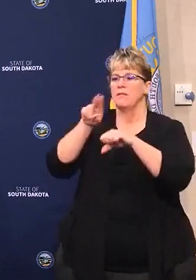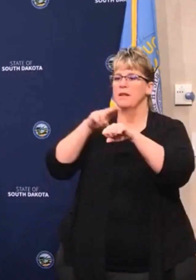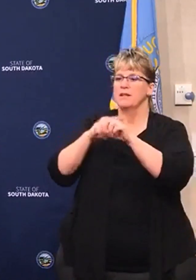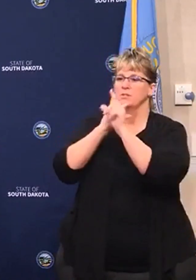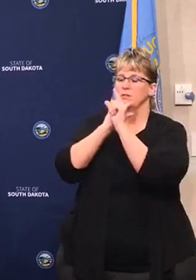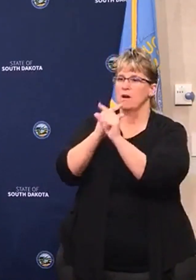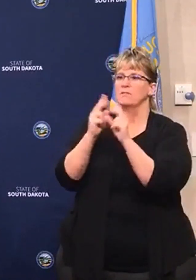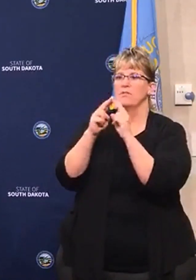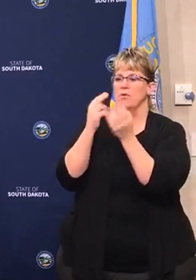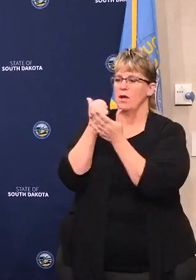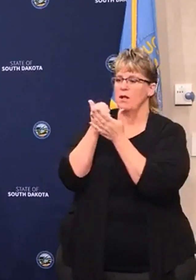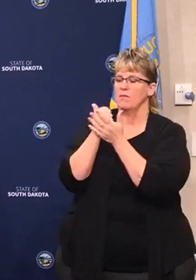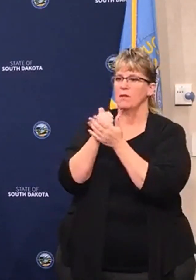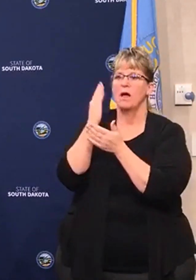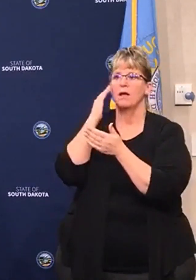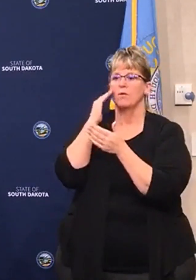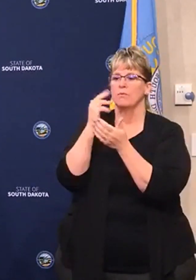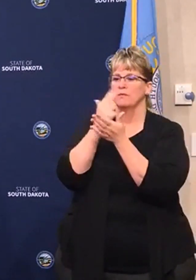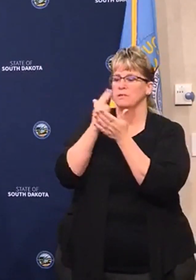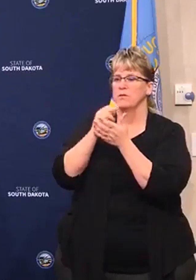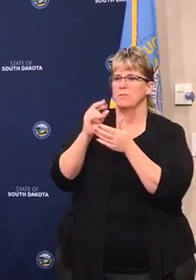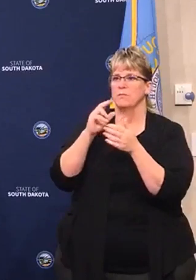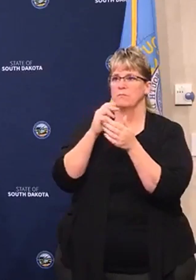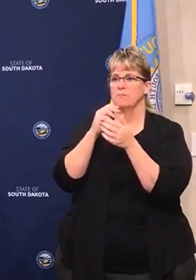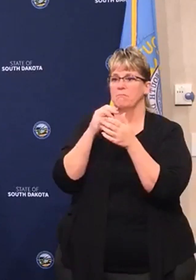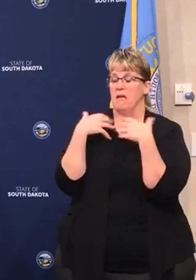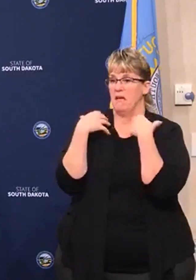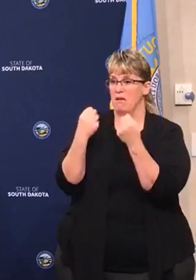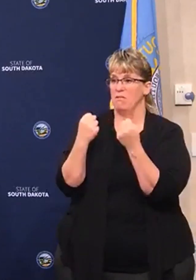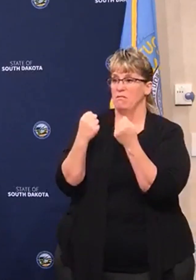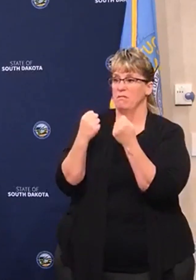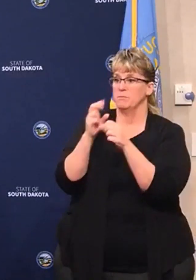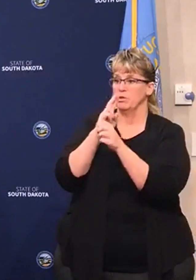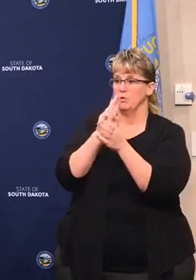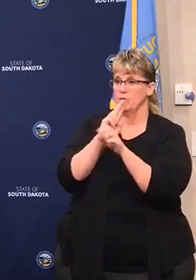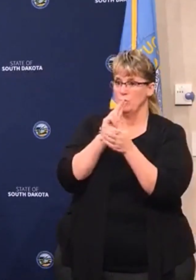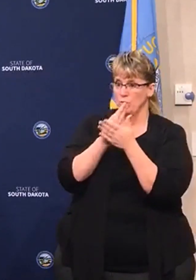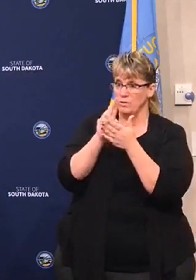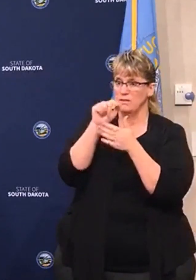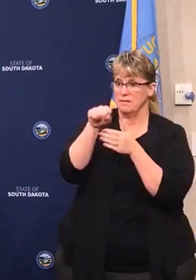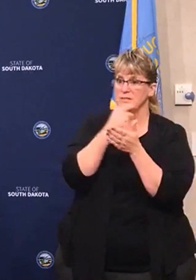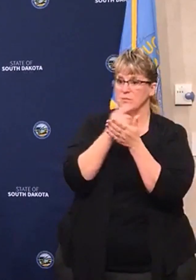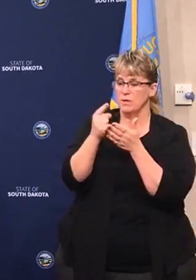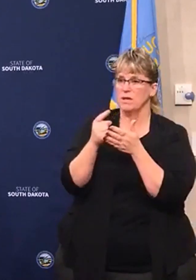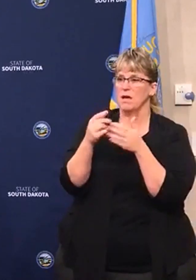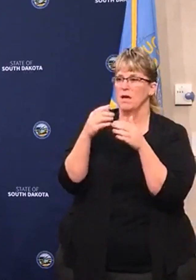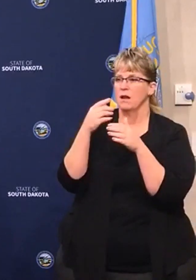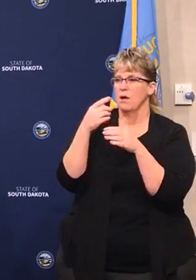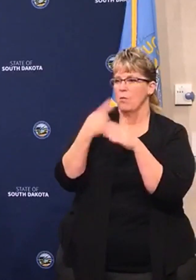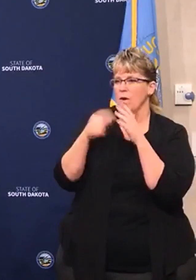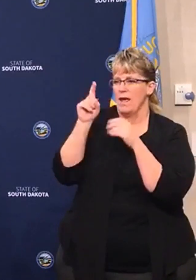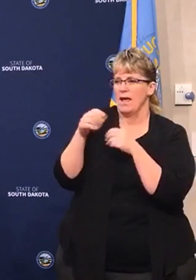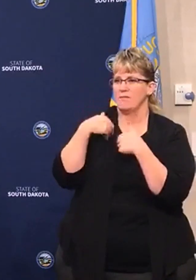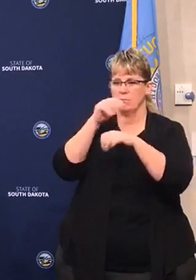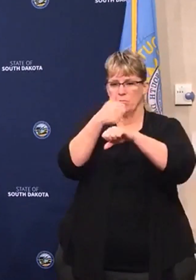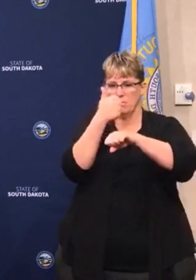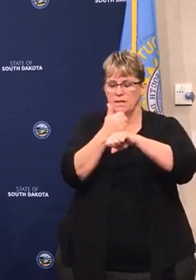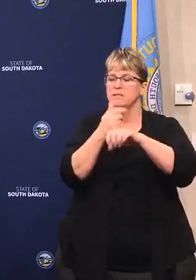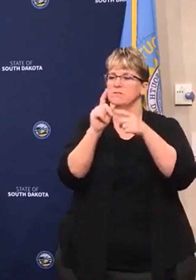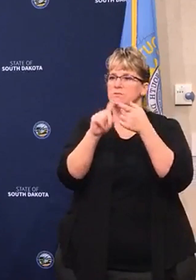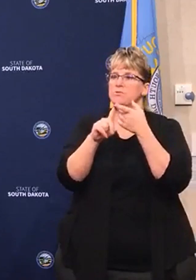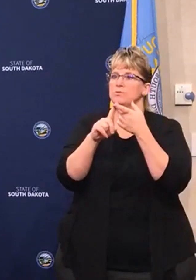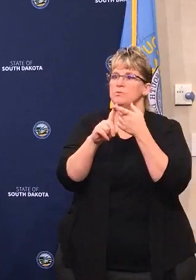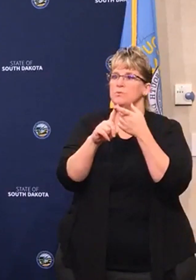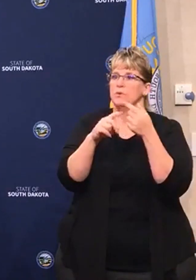helpful, and I know the Secretary of Health has been utilizing them this week and doing a lot of the modeling and the needs that we'll have to have in place in order